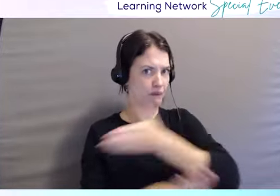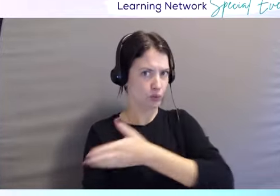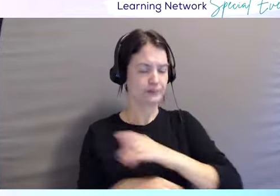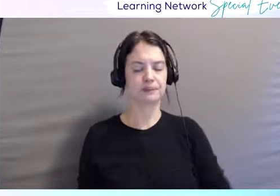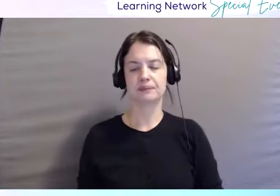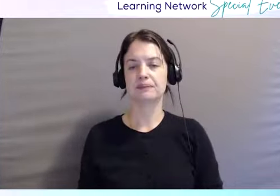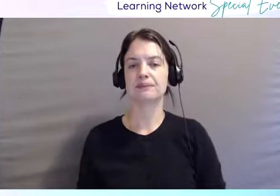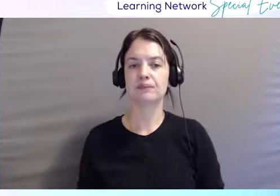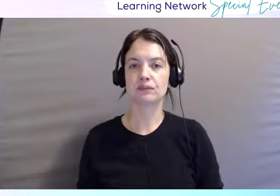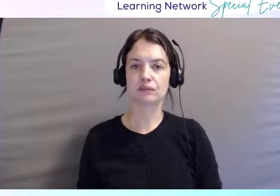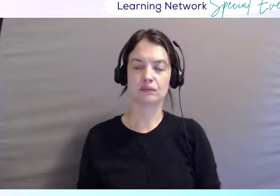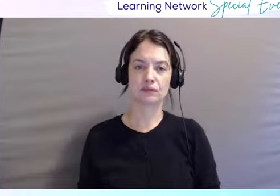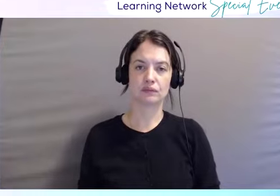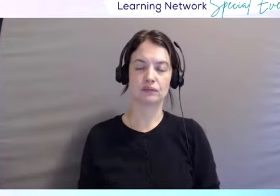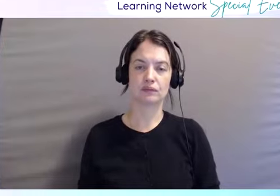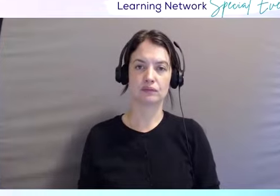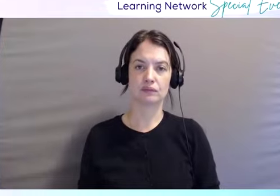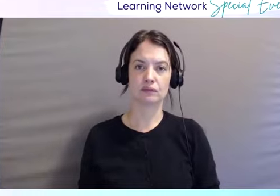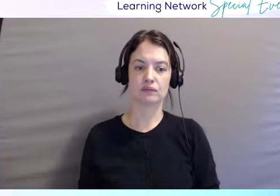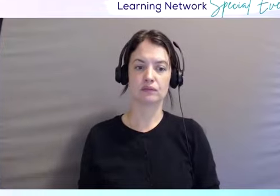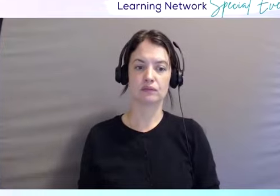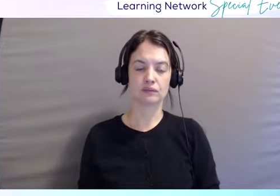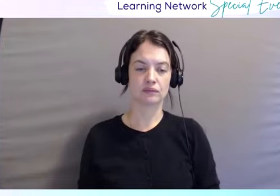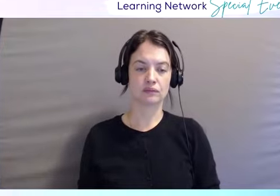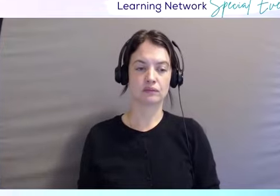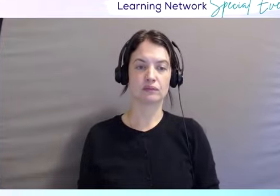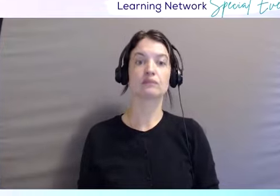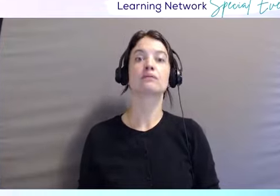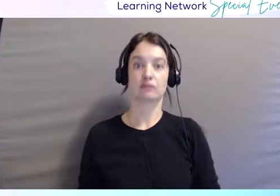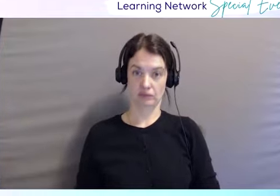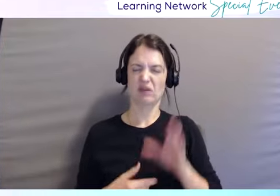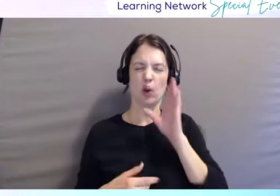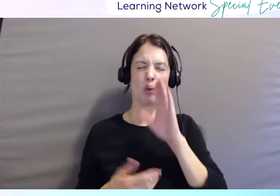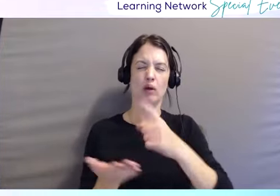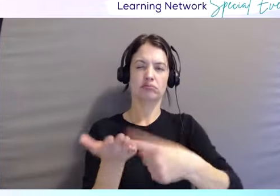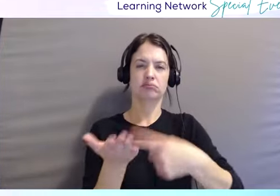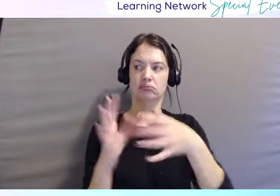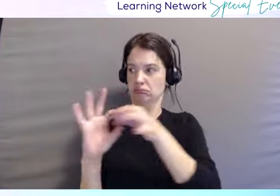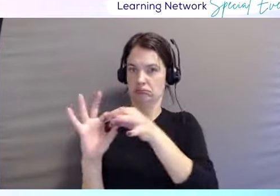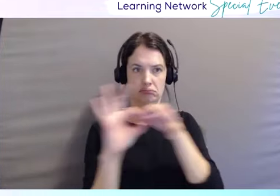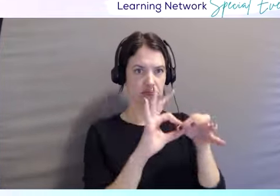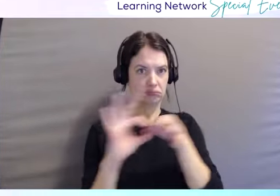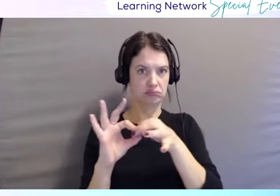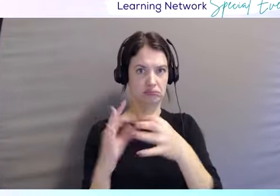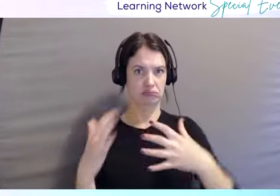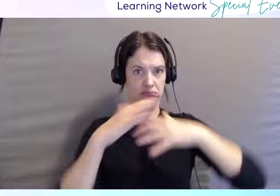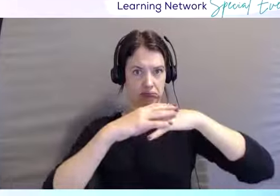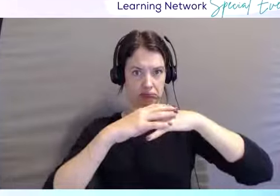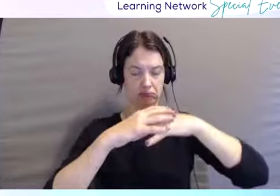all that, I want to talk about three main things: the interconnections between substance use and GBV. And then